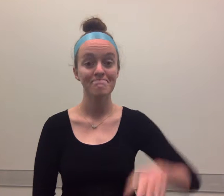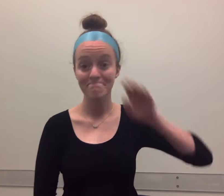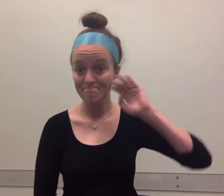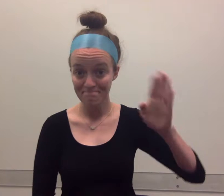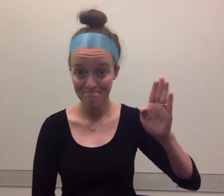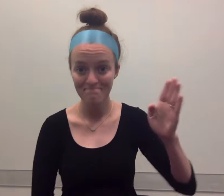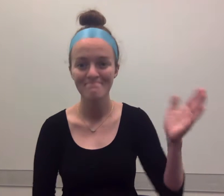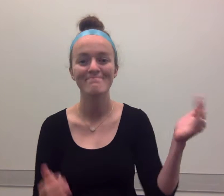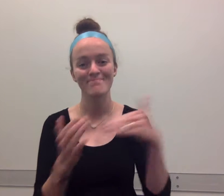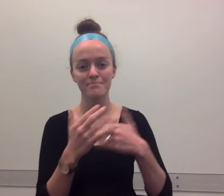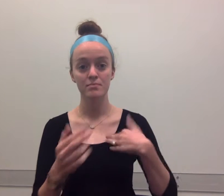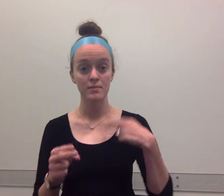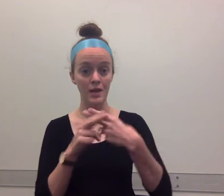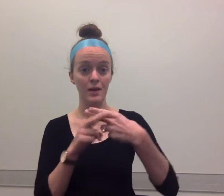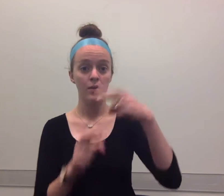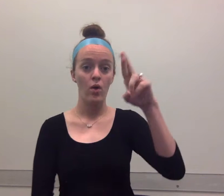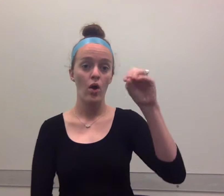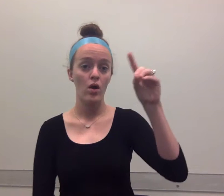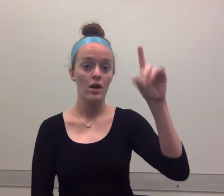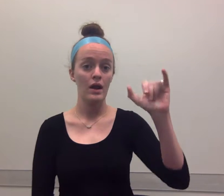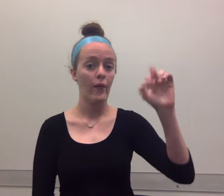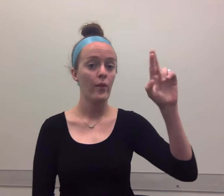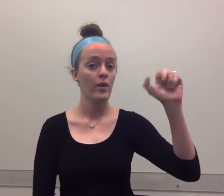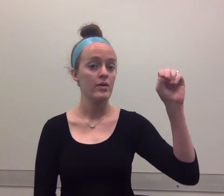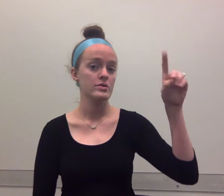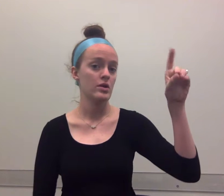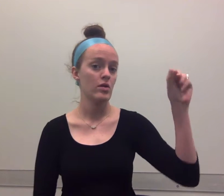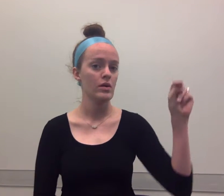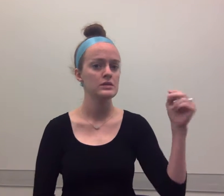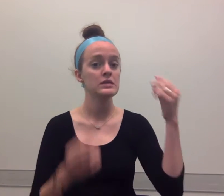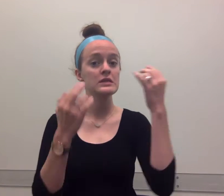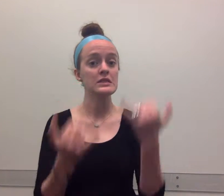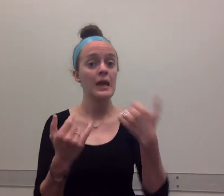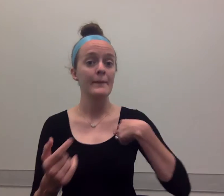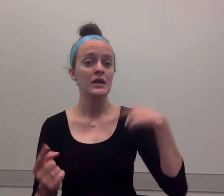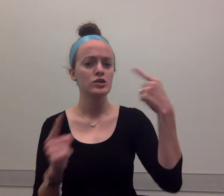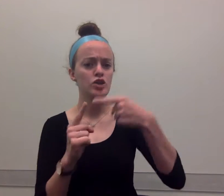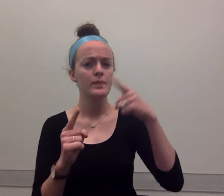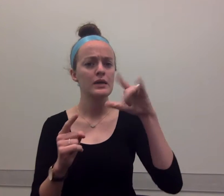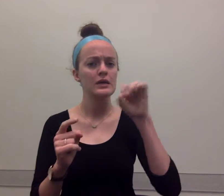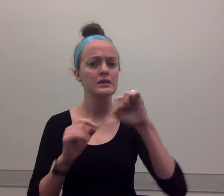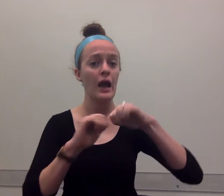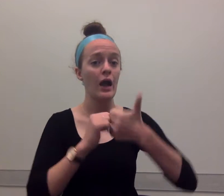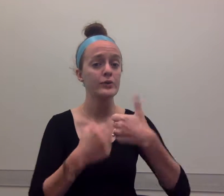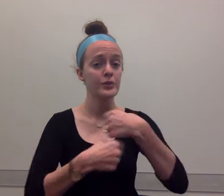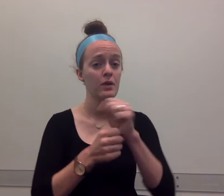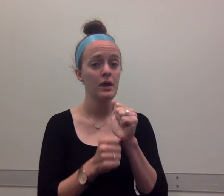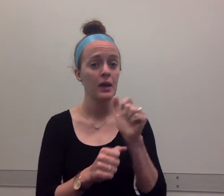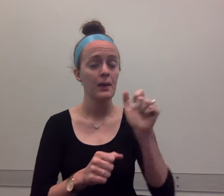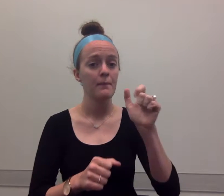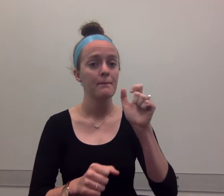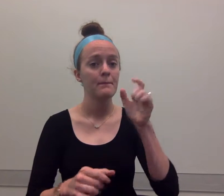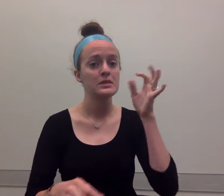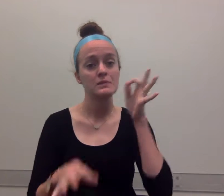Hello, once again my name is Roddy Randon, and today my topic is how to create a basic public speaking